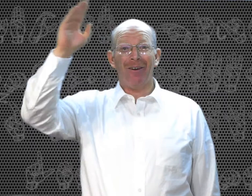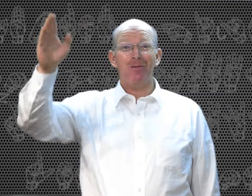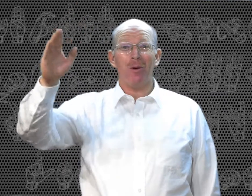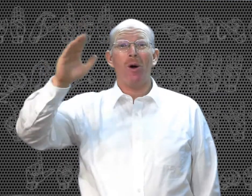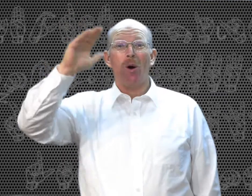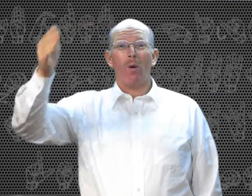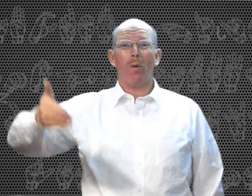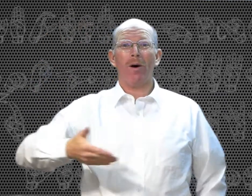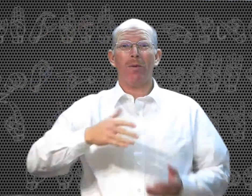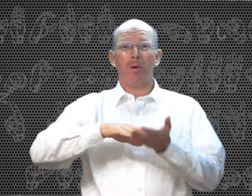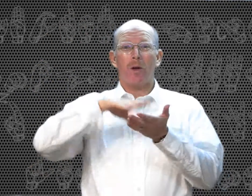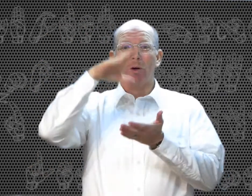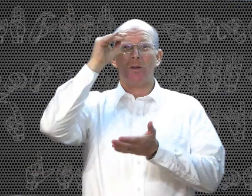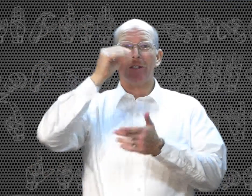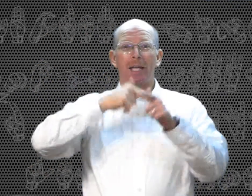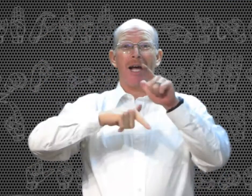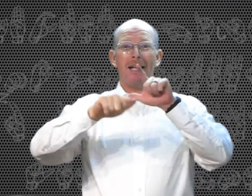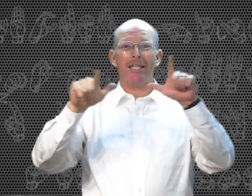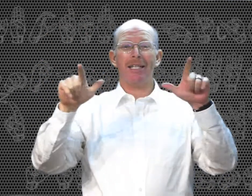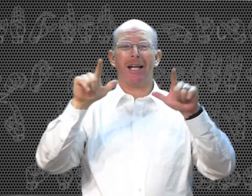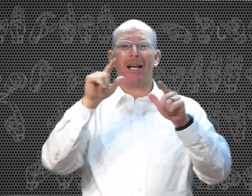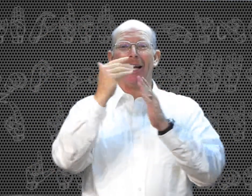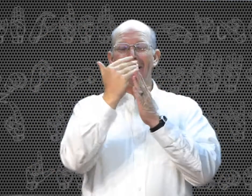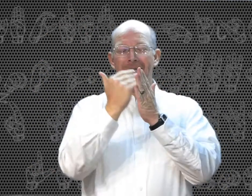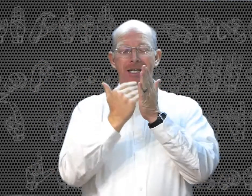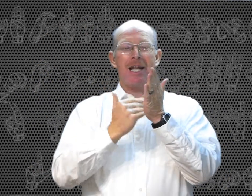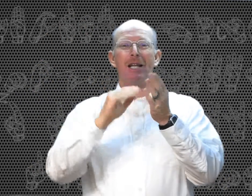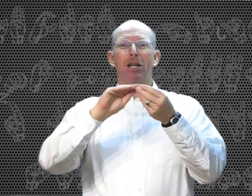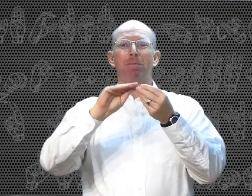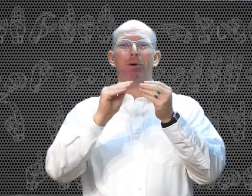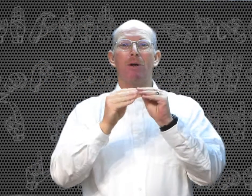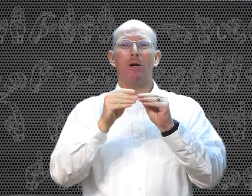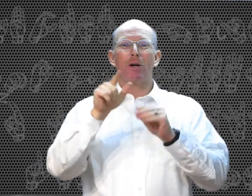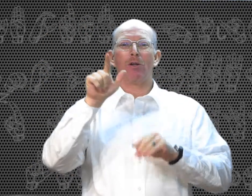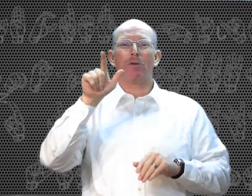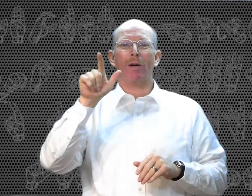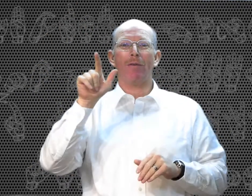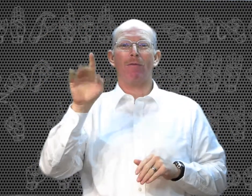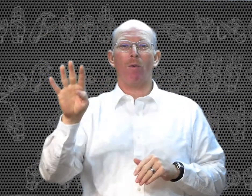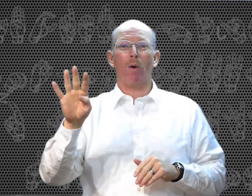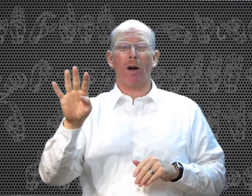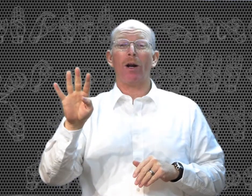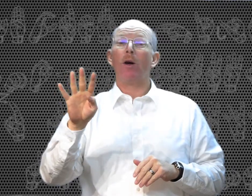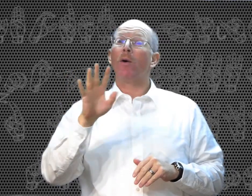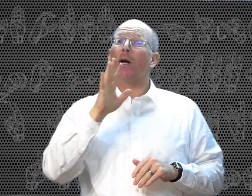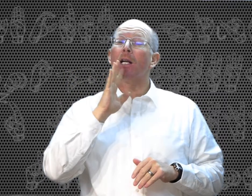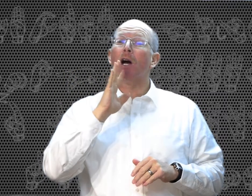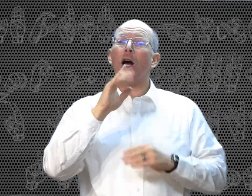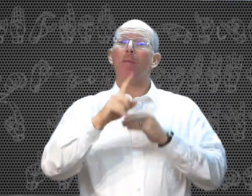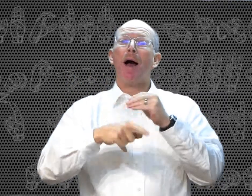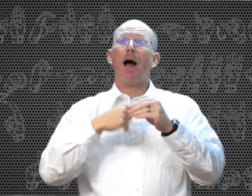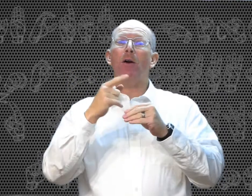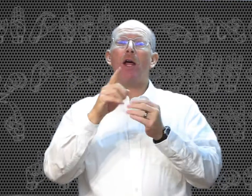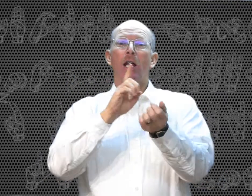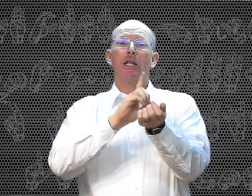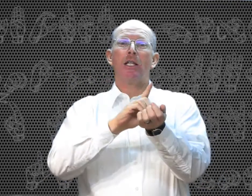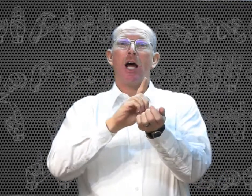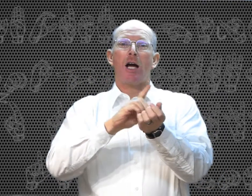Hello, welcome to Learn Signs, lesson number 24. We're going to talk about the